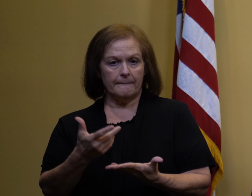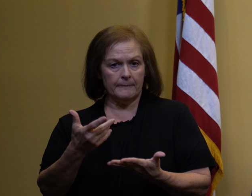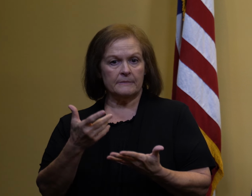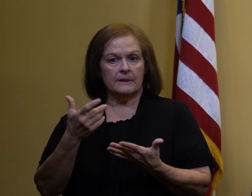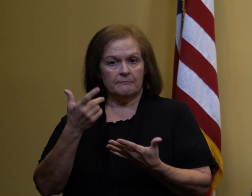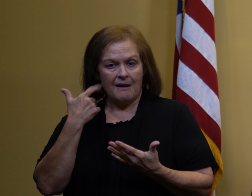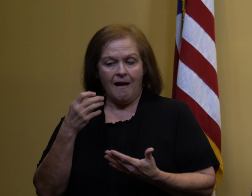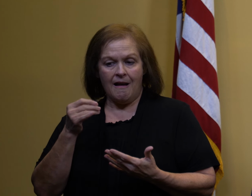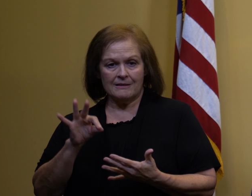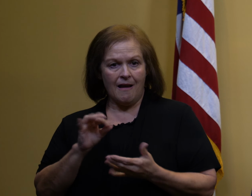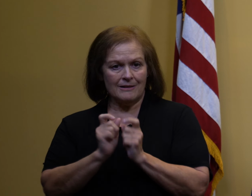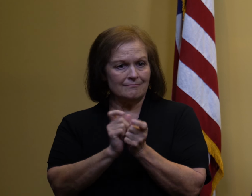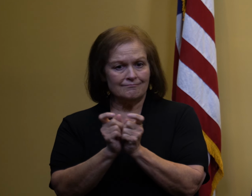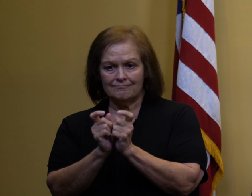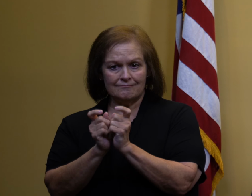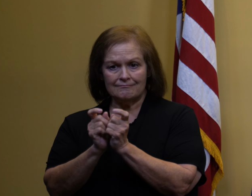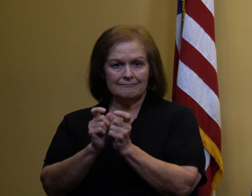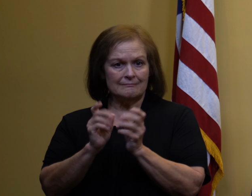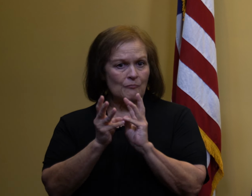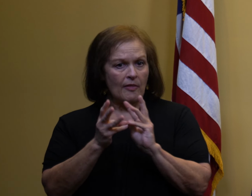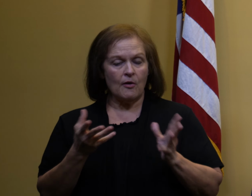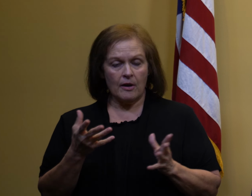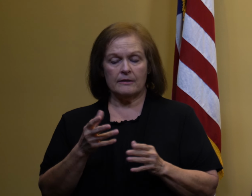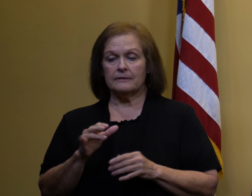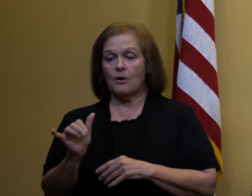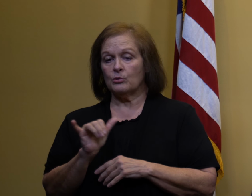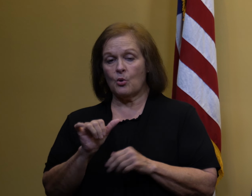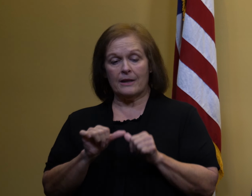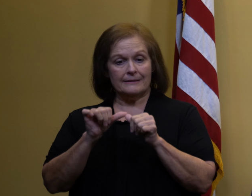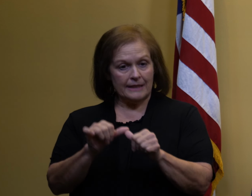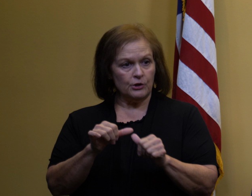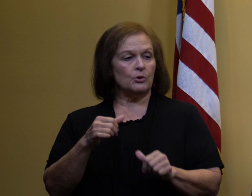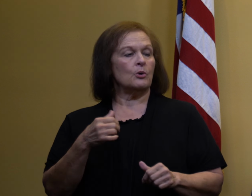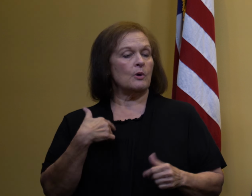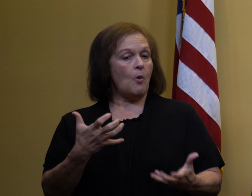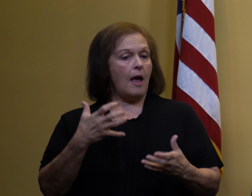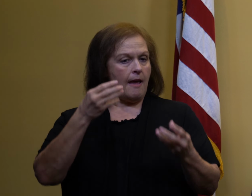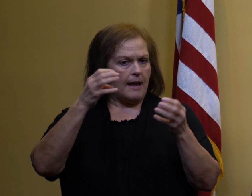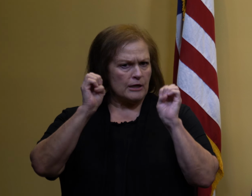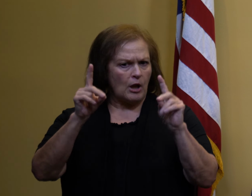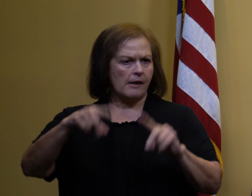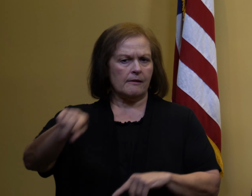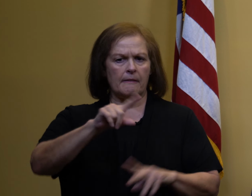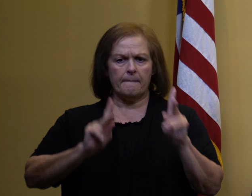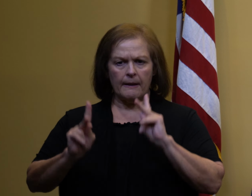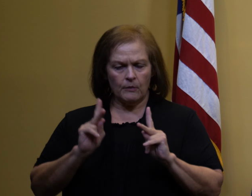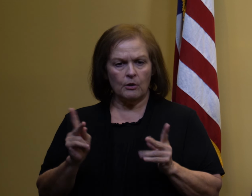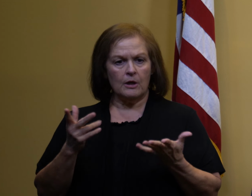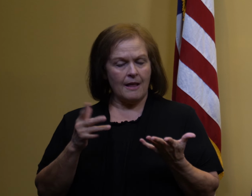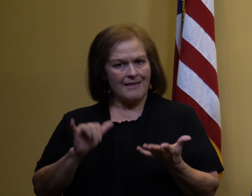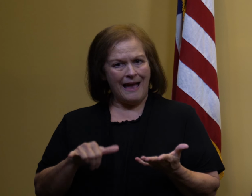the changing climate that comes our way. This is also with continuing to educate the public. Pay attention. These